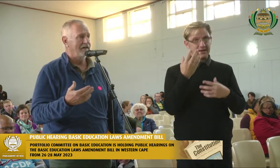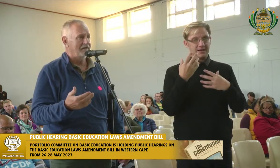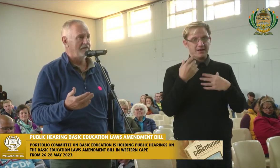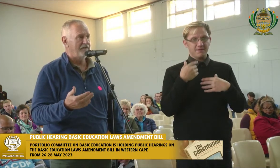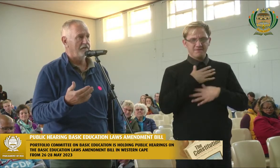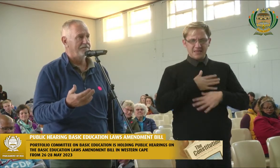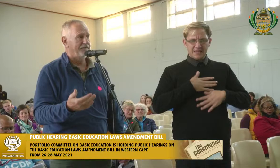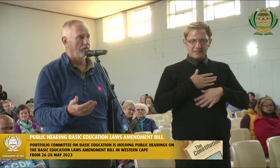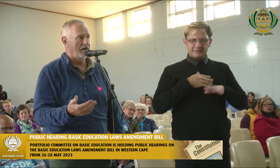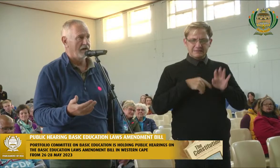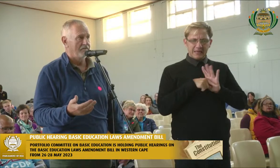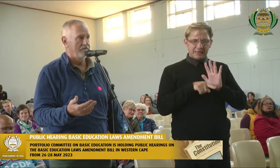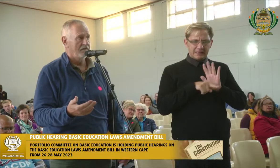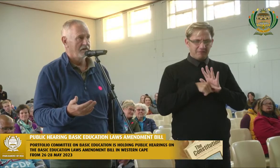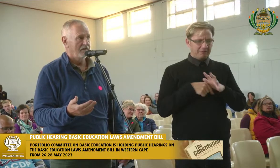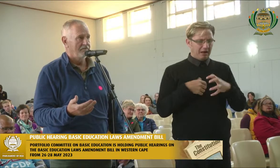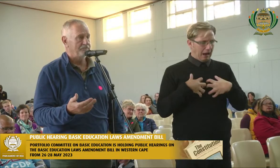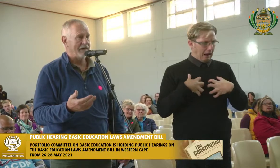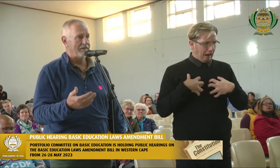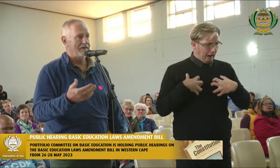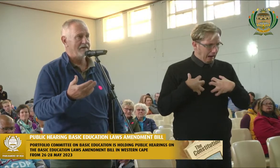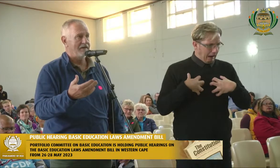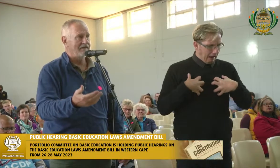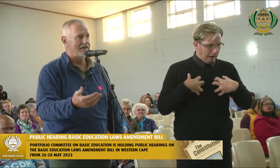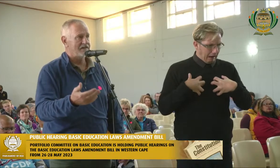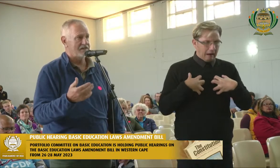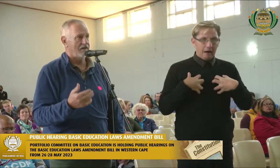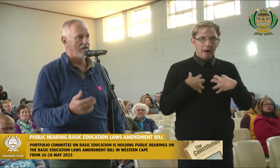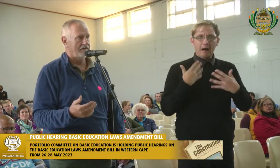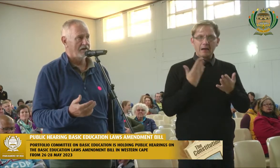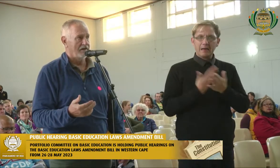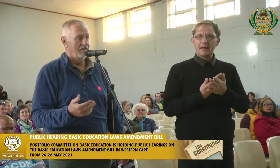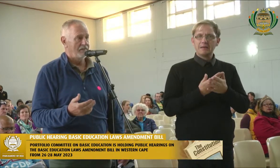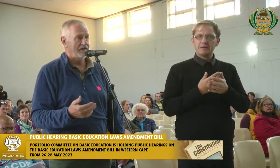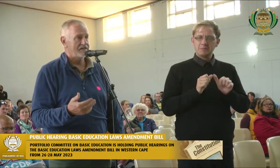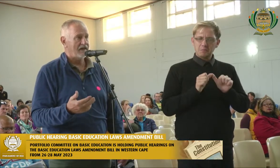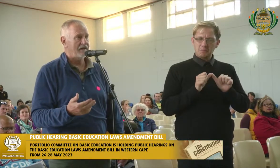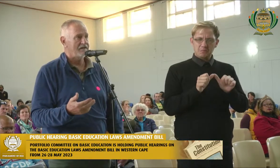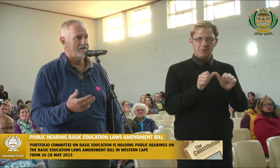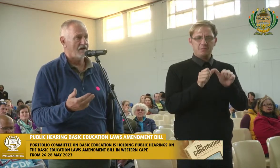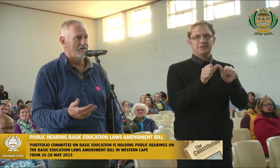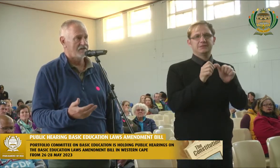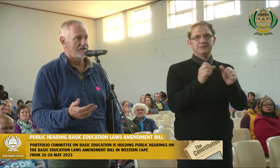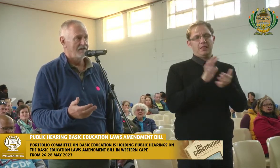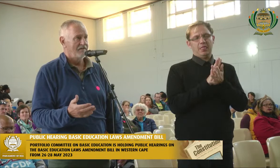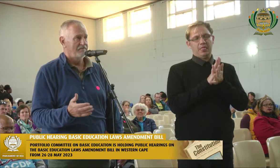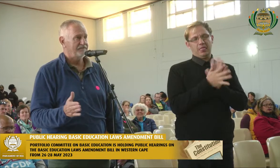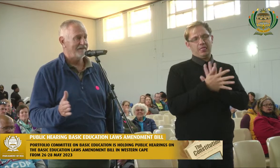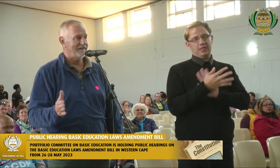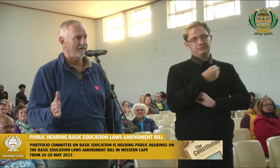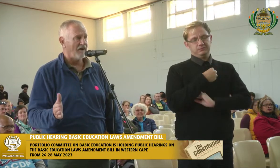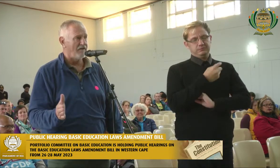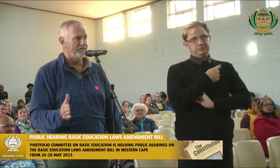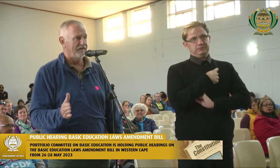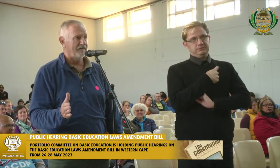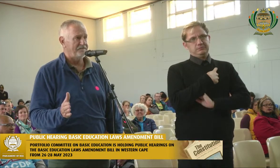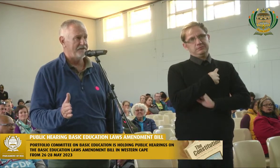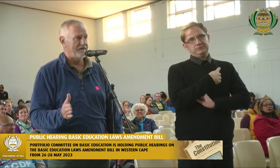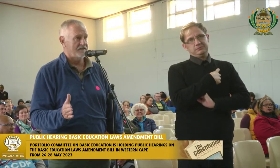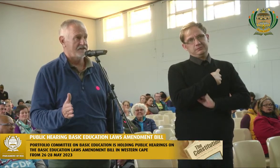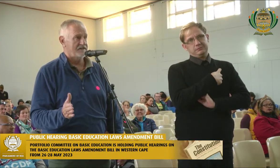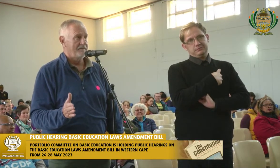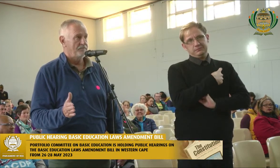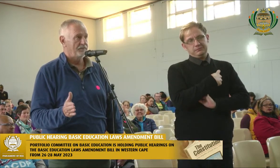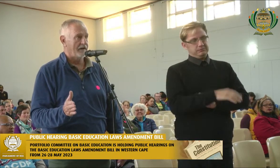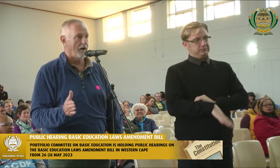die negatiewe gevolge wat permanente skade met die skeidingsangs wat van die tafel